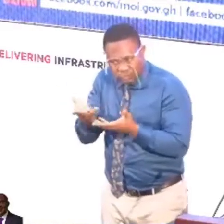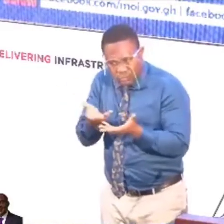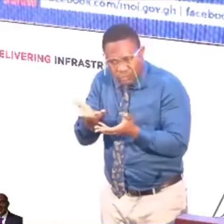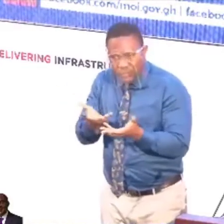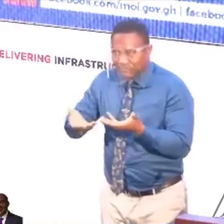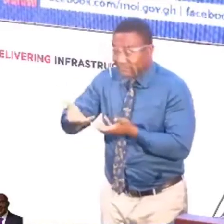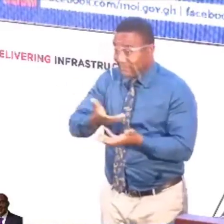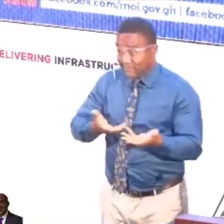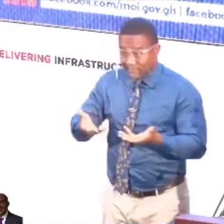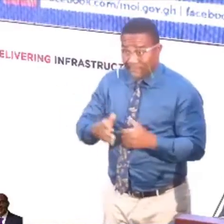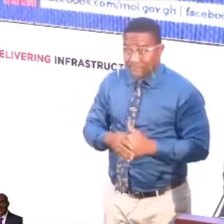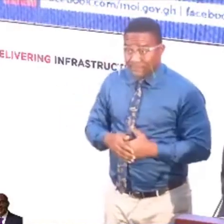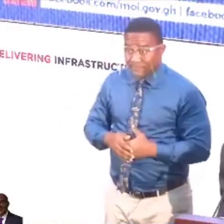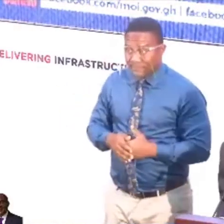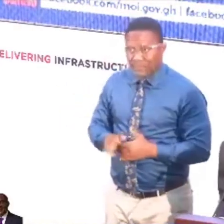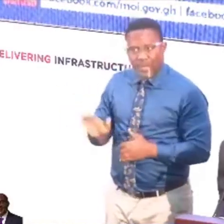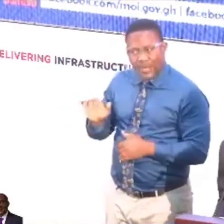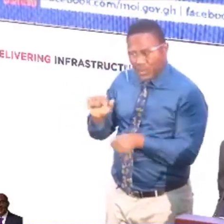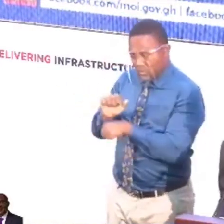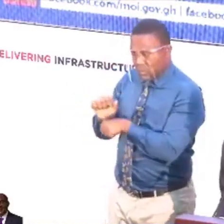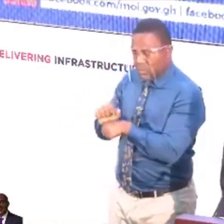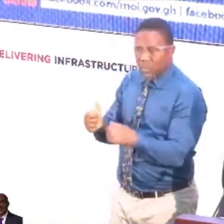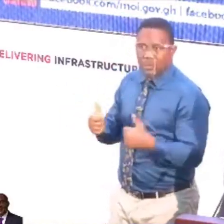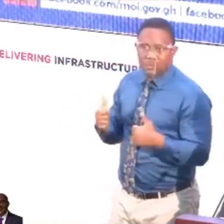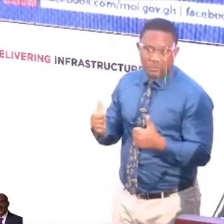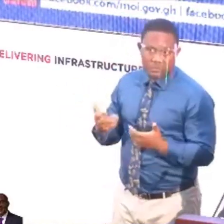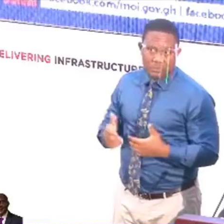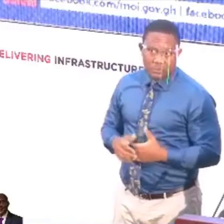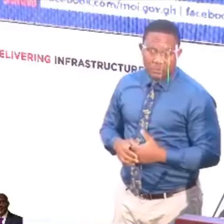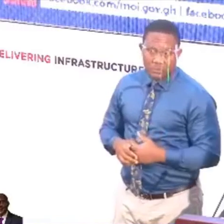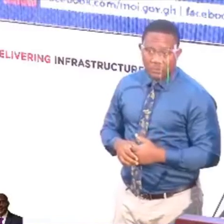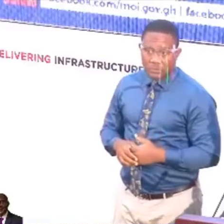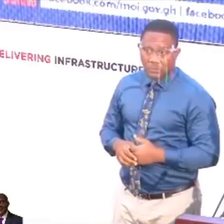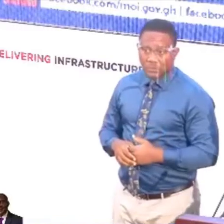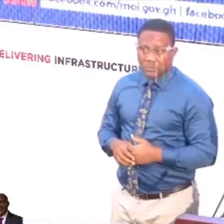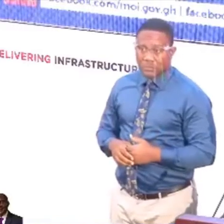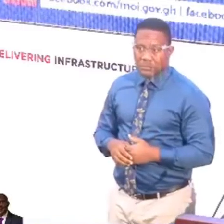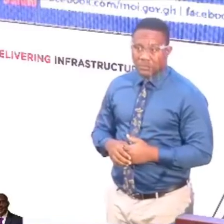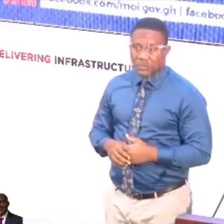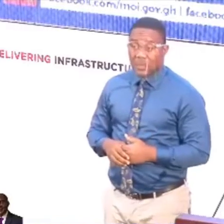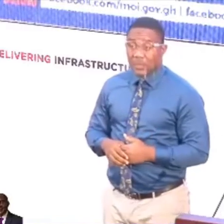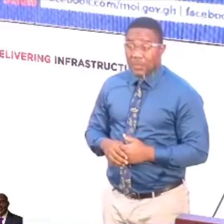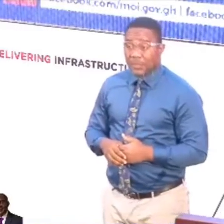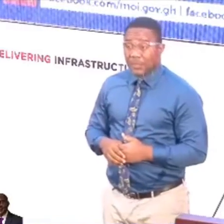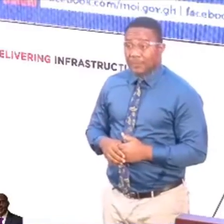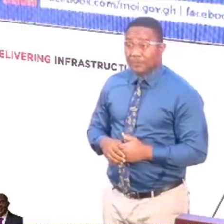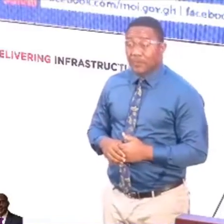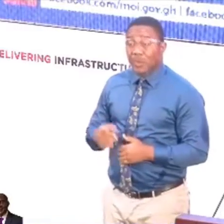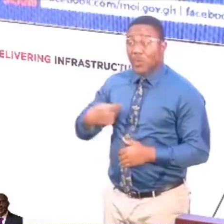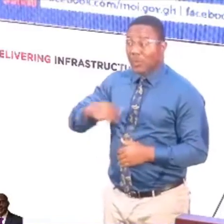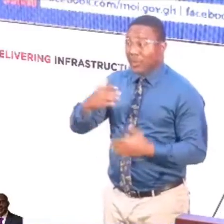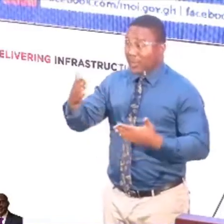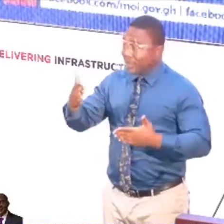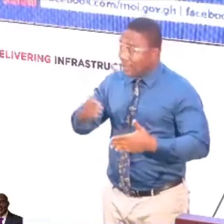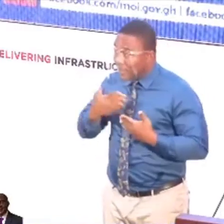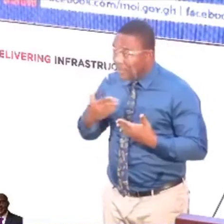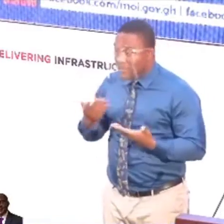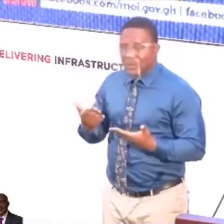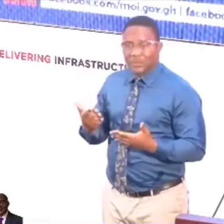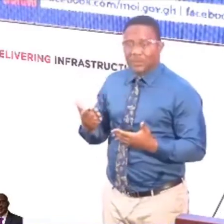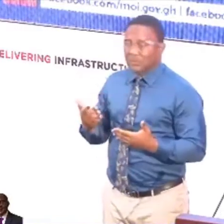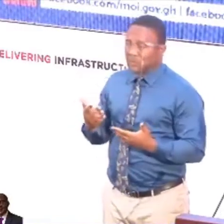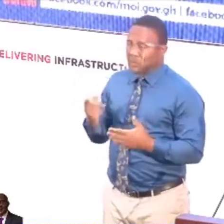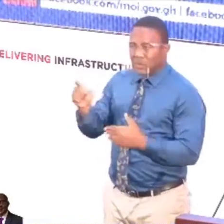And he does his homework, to say the least. Doc, we are privileged to have you as our vice